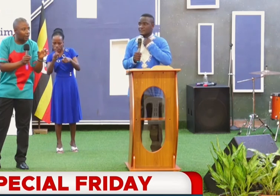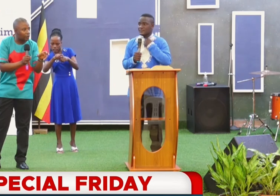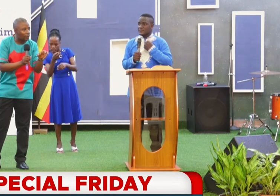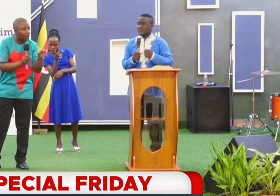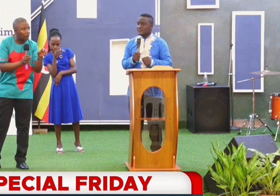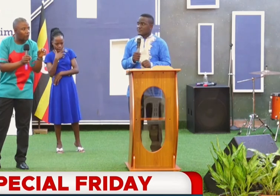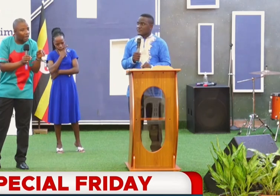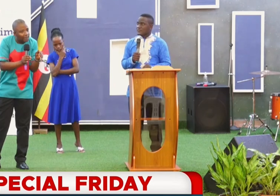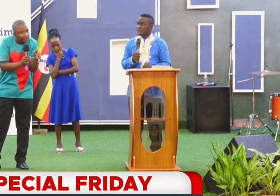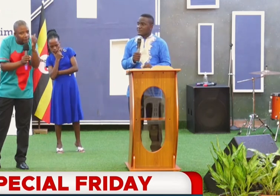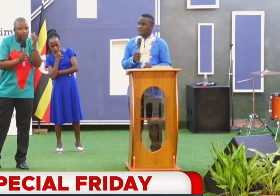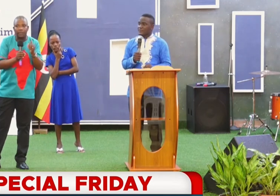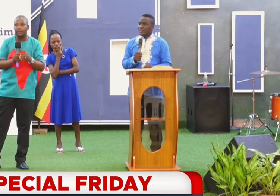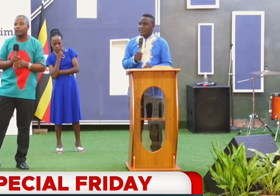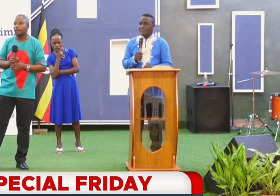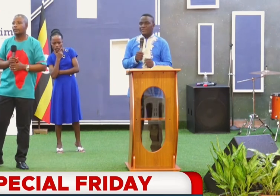Maybe